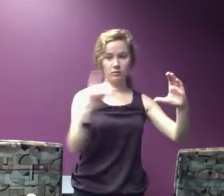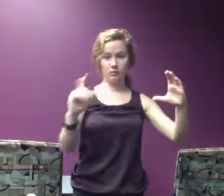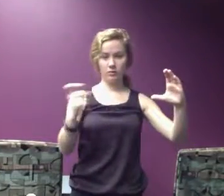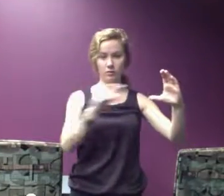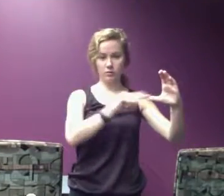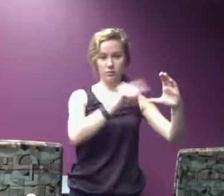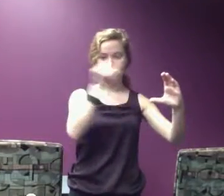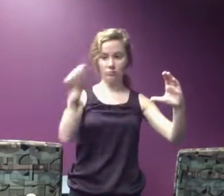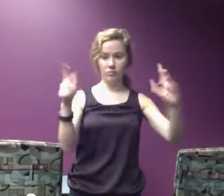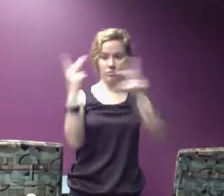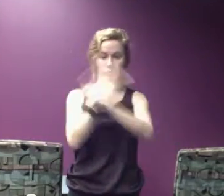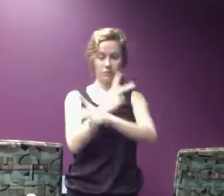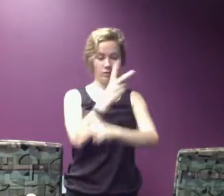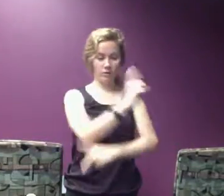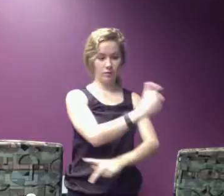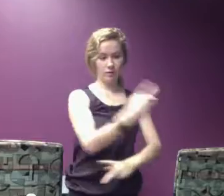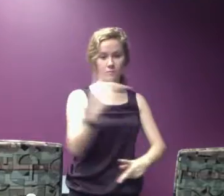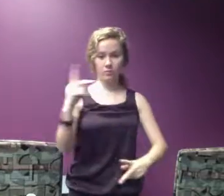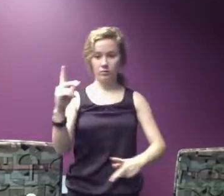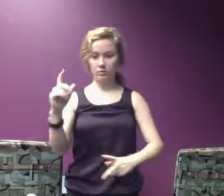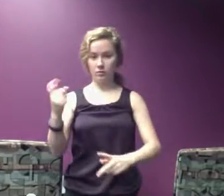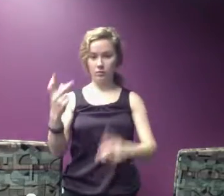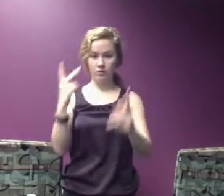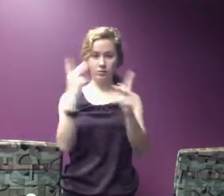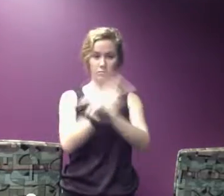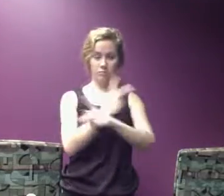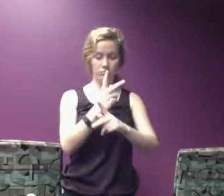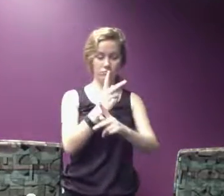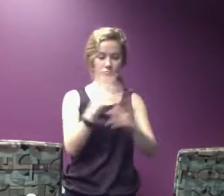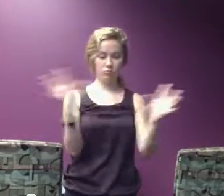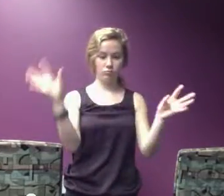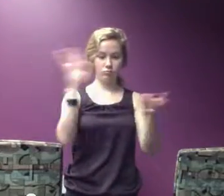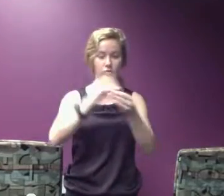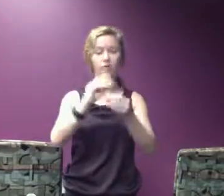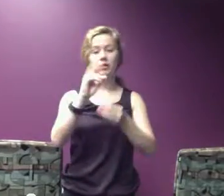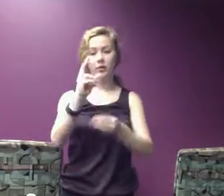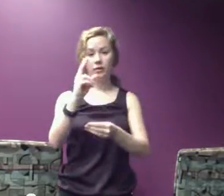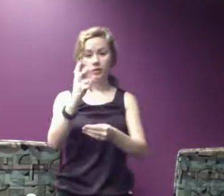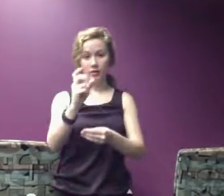So 2x times all together